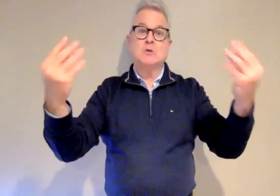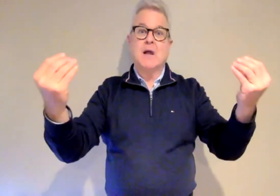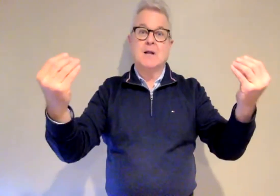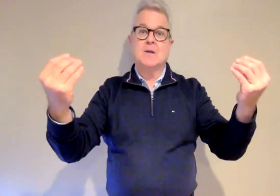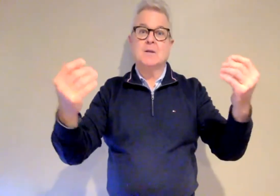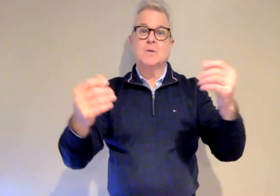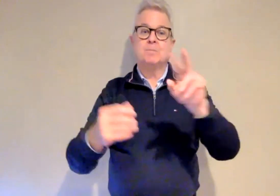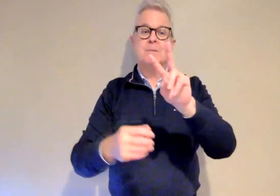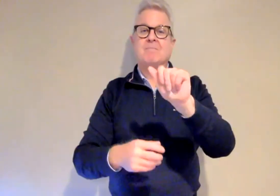water pipes.